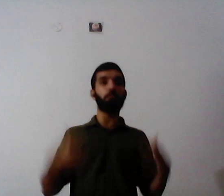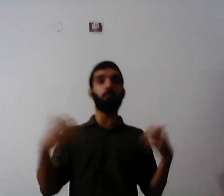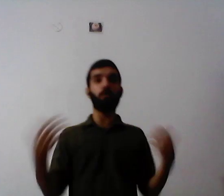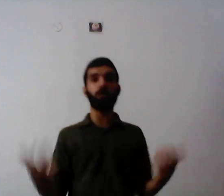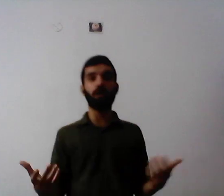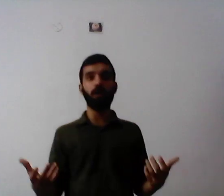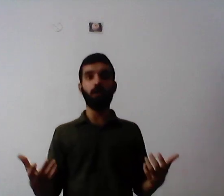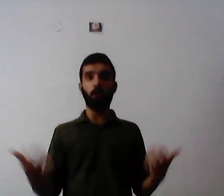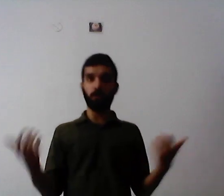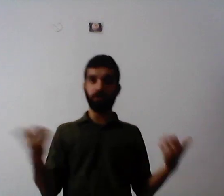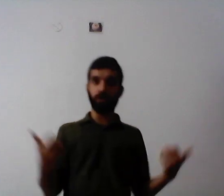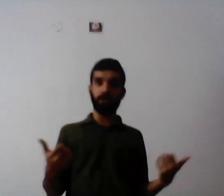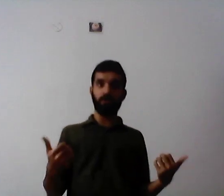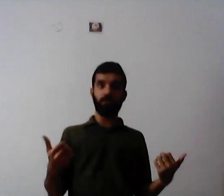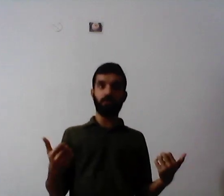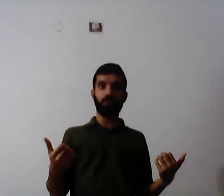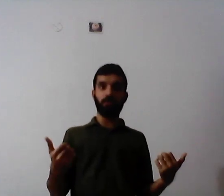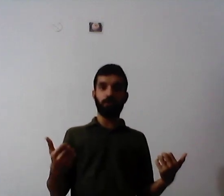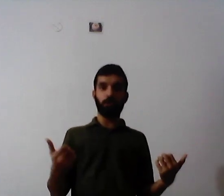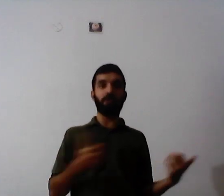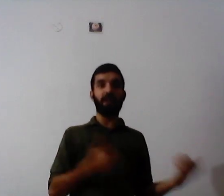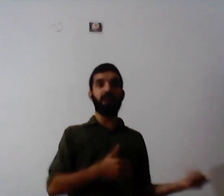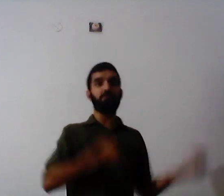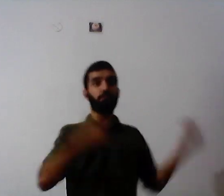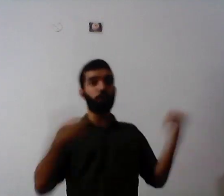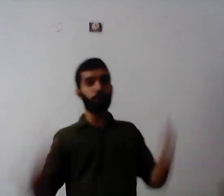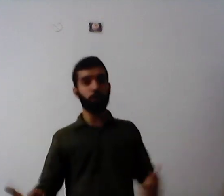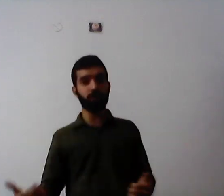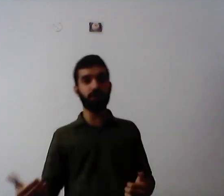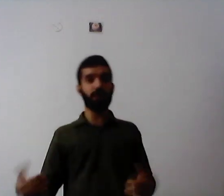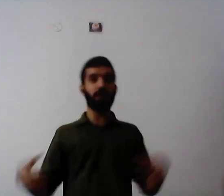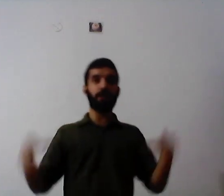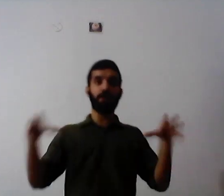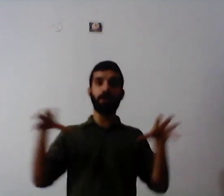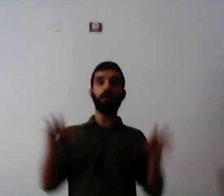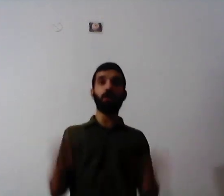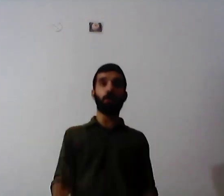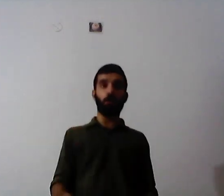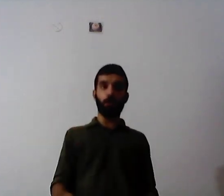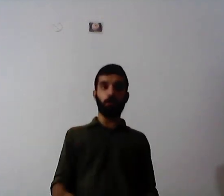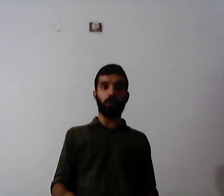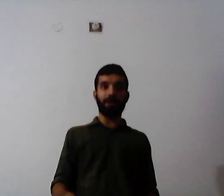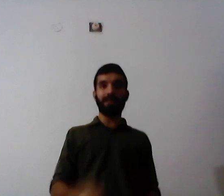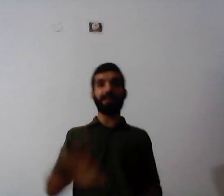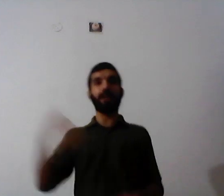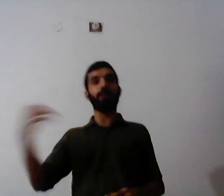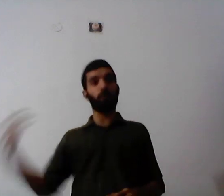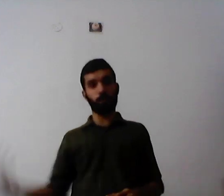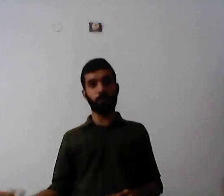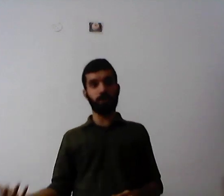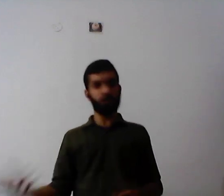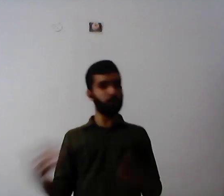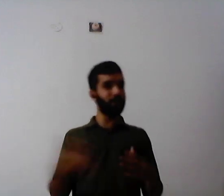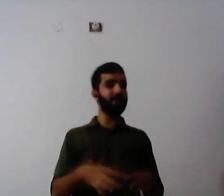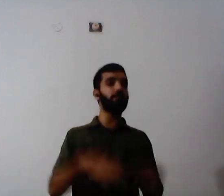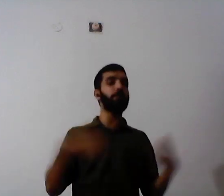more oxygen. So they will have more oxygen content in cold water than in hot water. So they will be